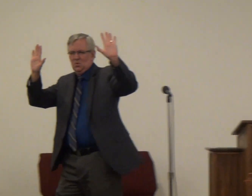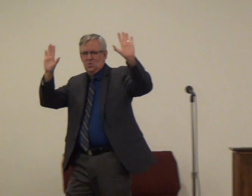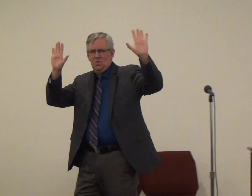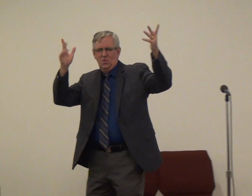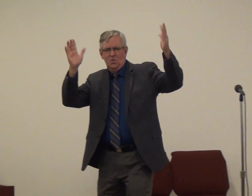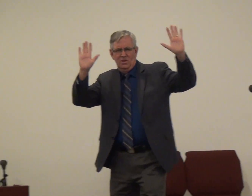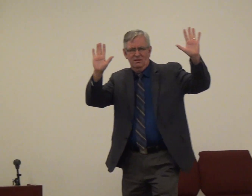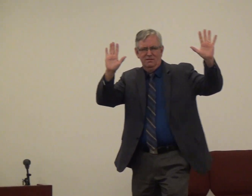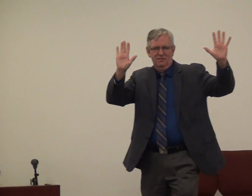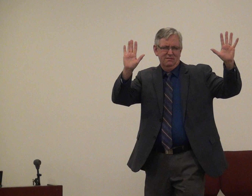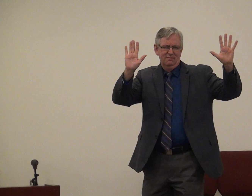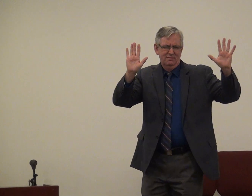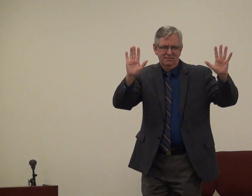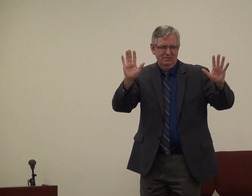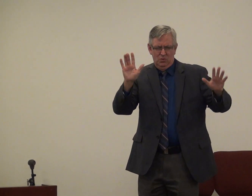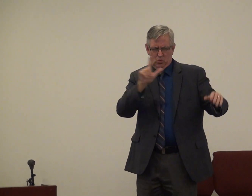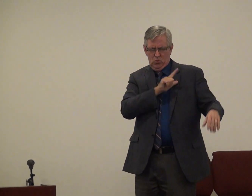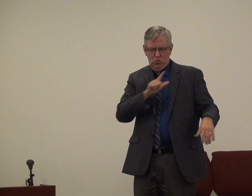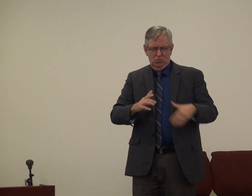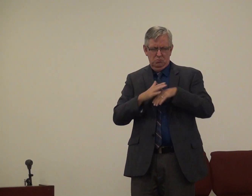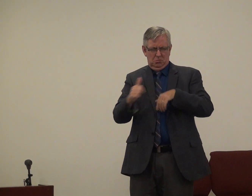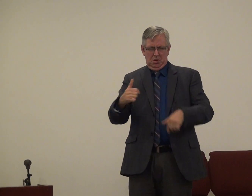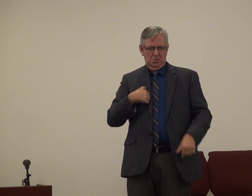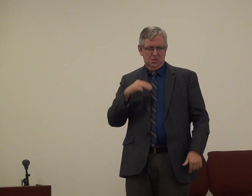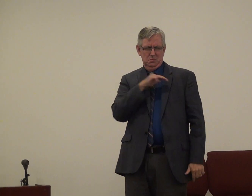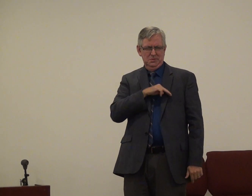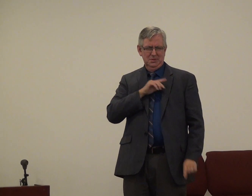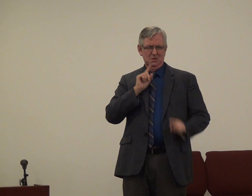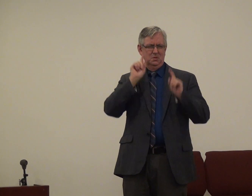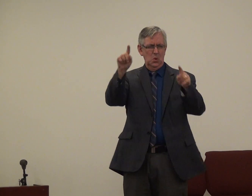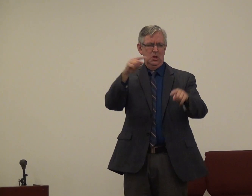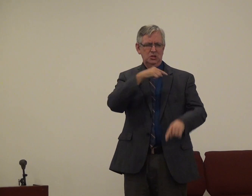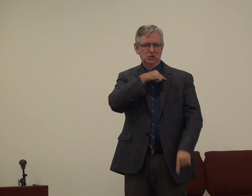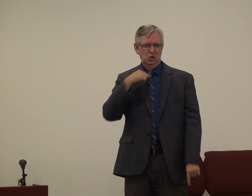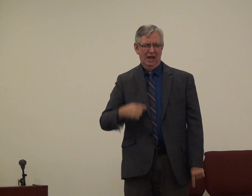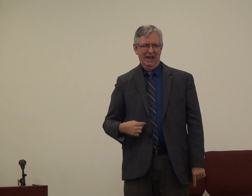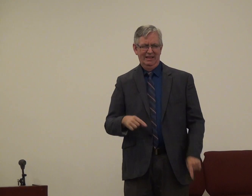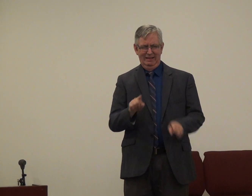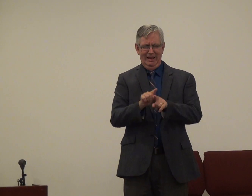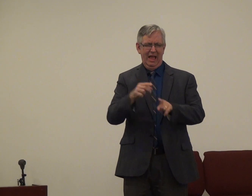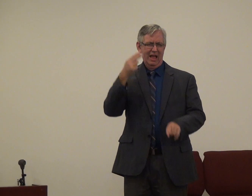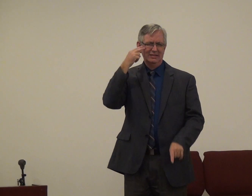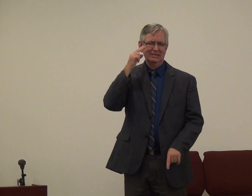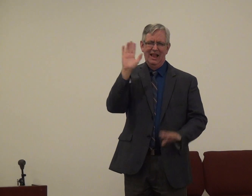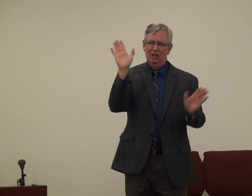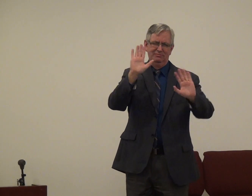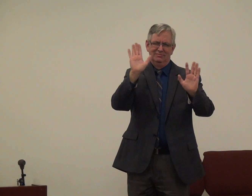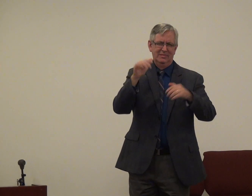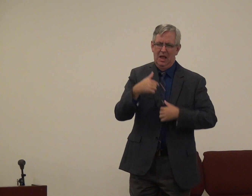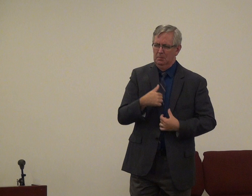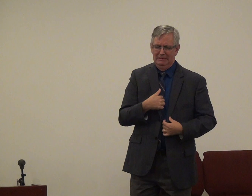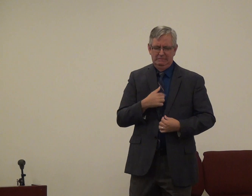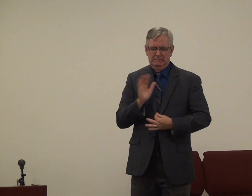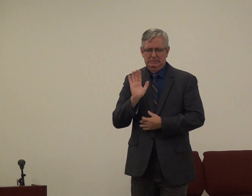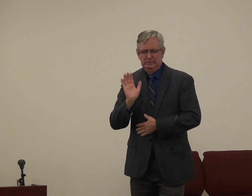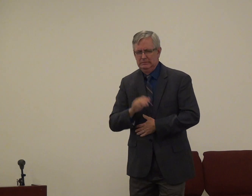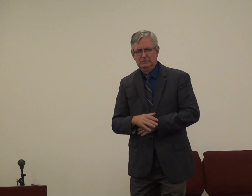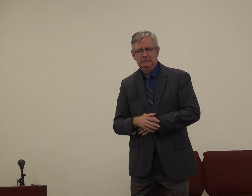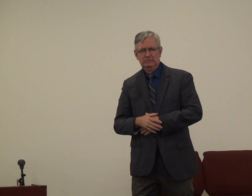Now you might be saying, wait a minute. Lord didn't call me to be a missionary to go to China like Hudson Taylor. I'm